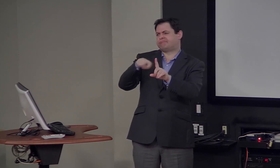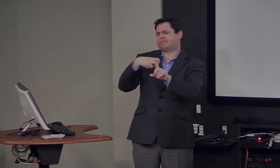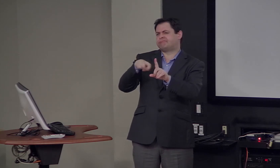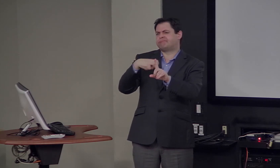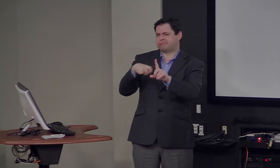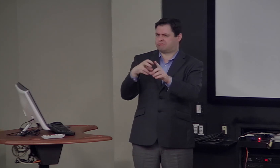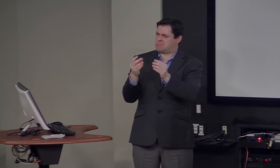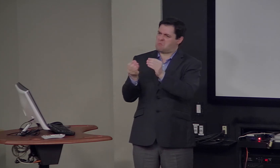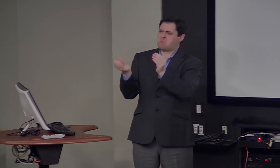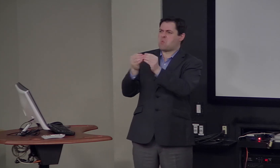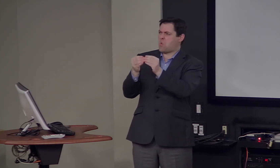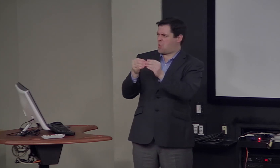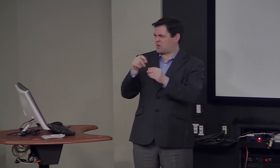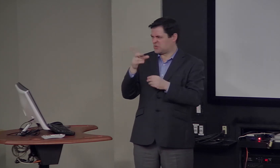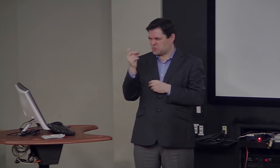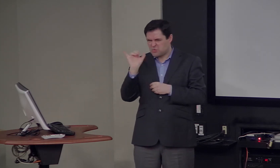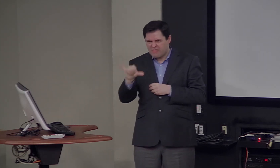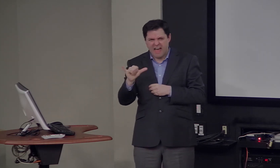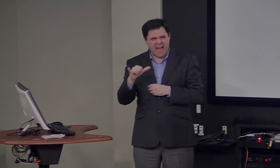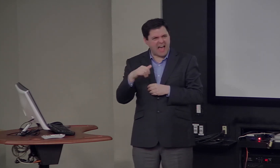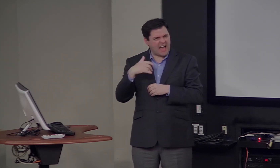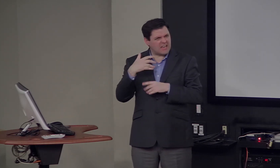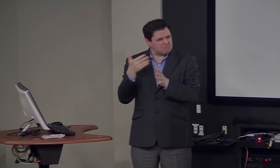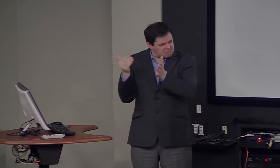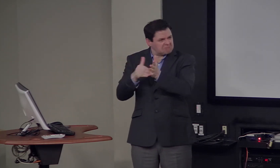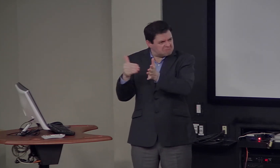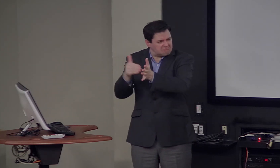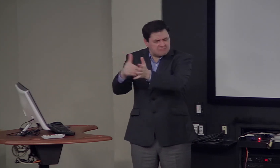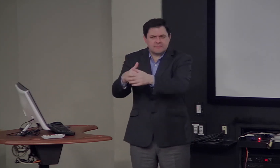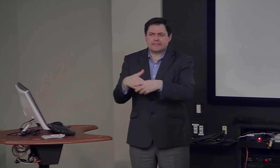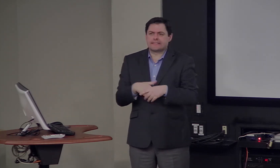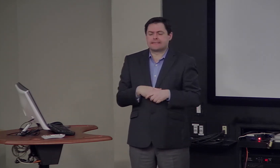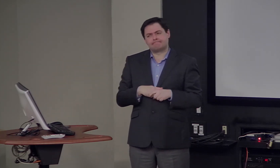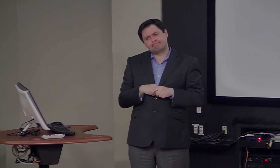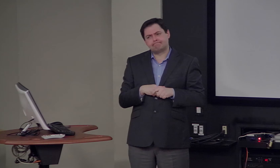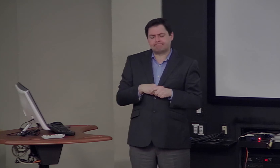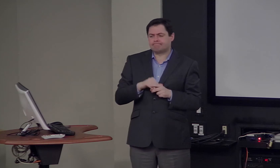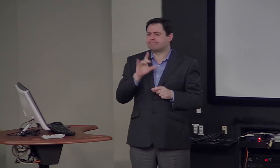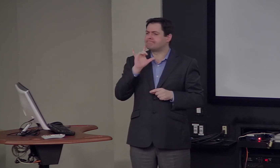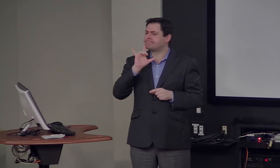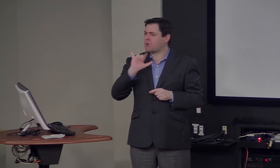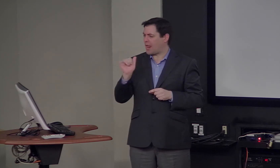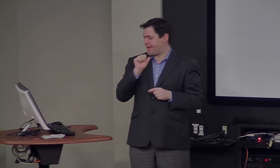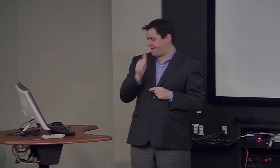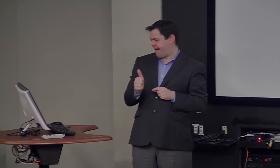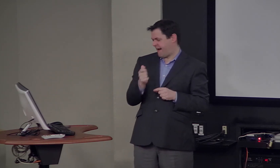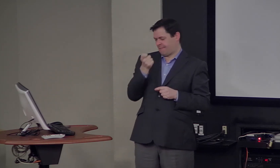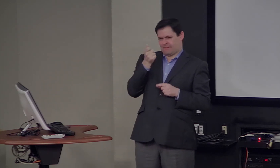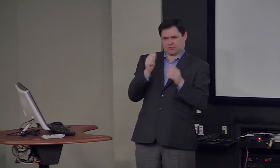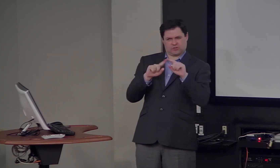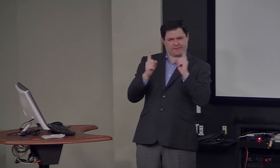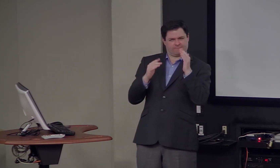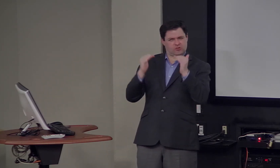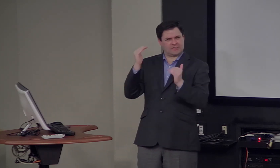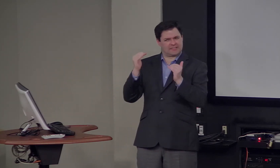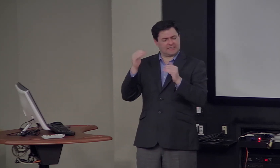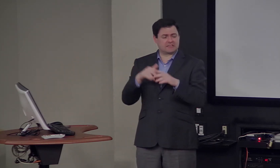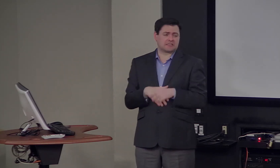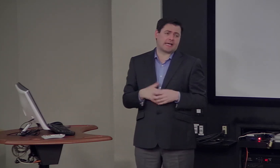this ability to task switch. They would typically find themselves engaged in this kind of process more regularly, but